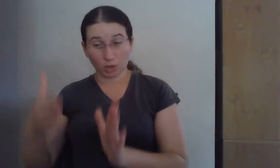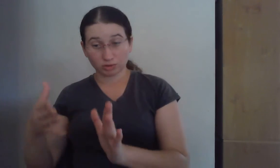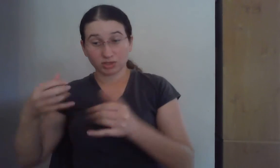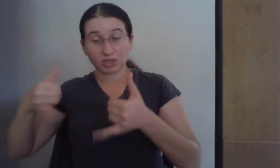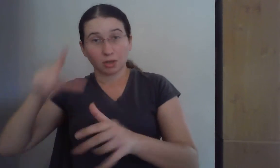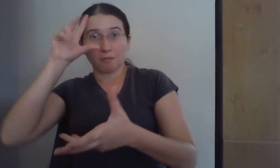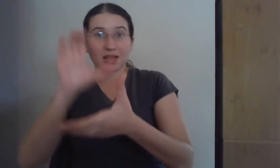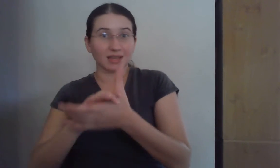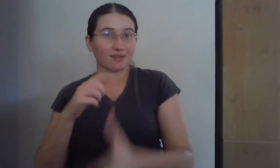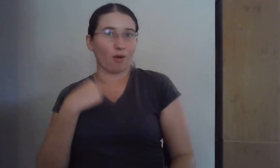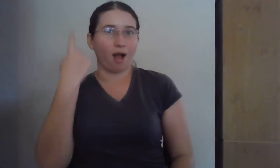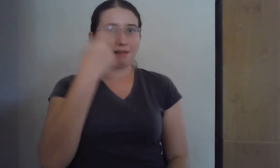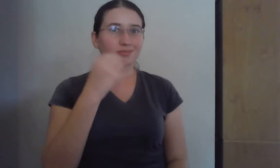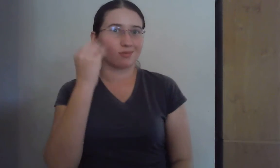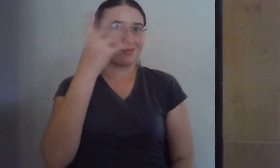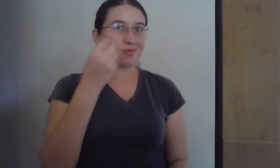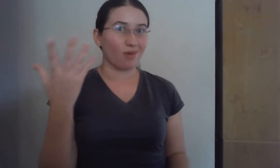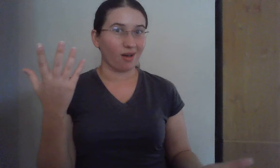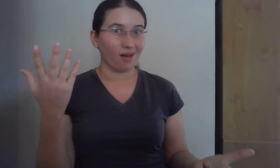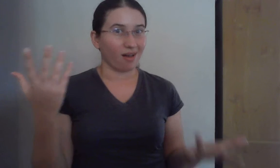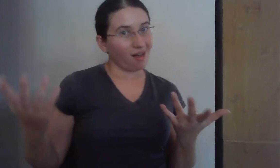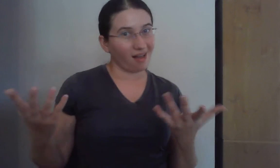responses? How do you think they show up differently?